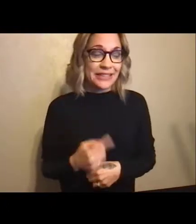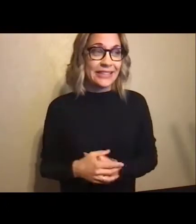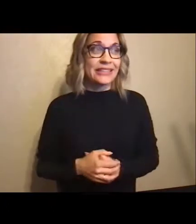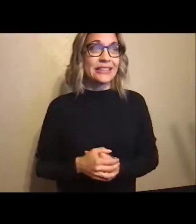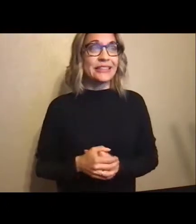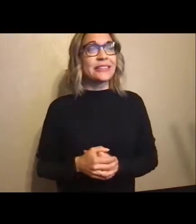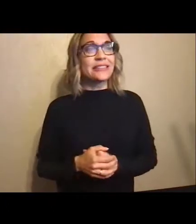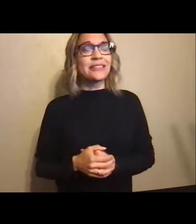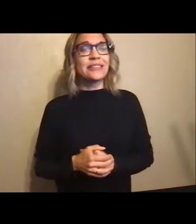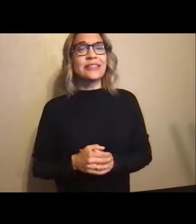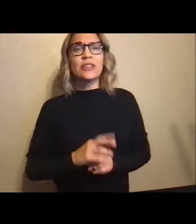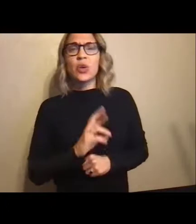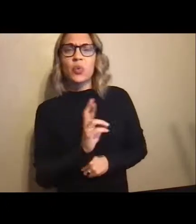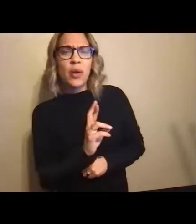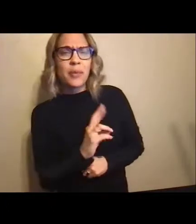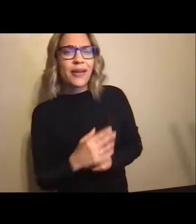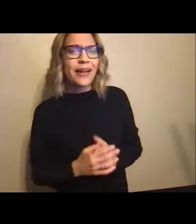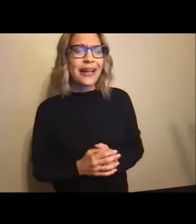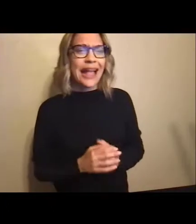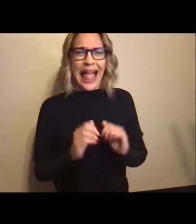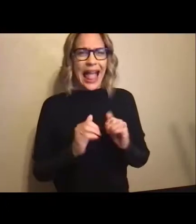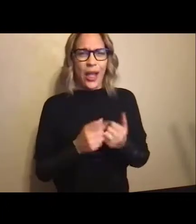The number one question people ask me